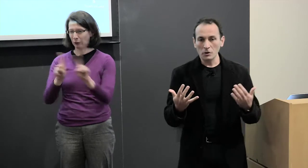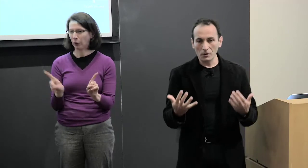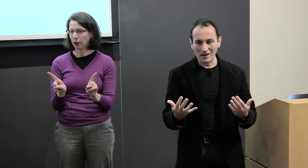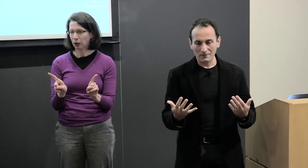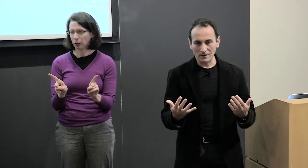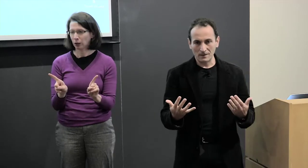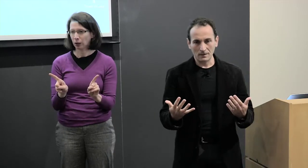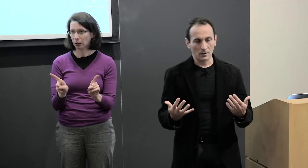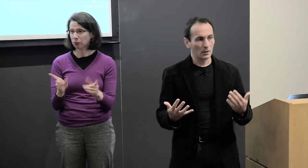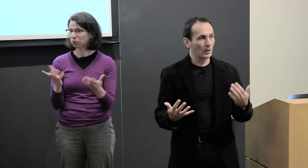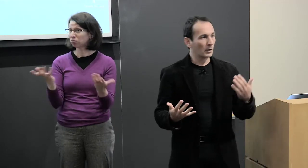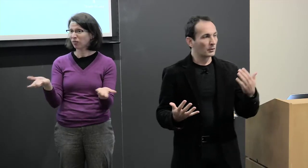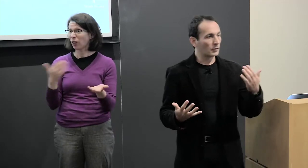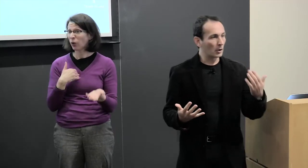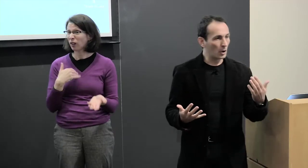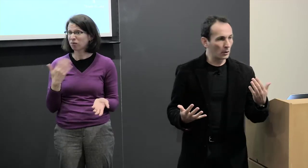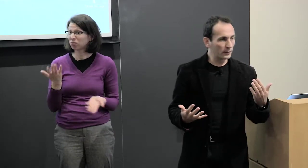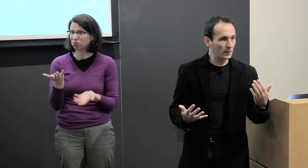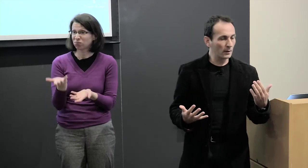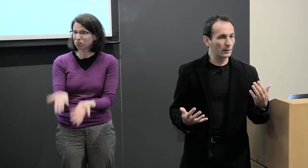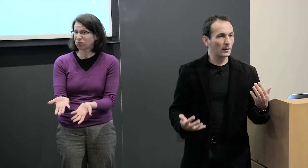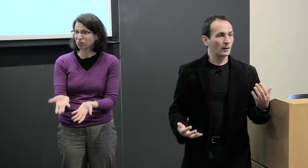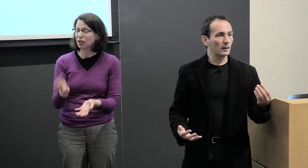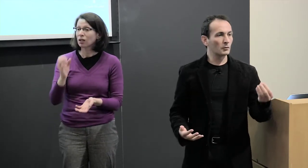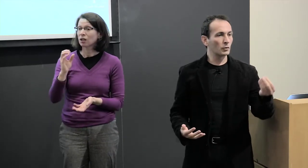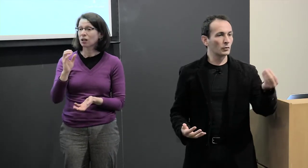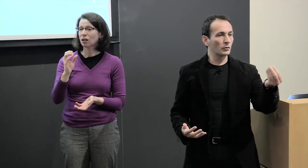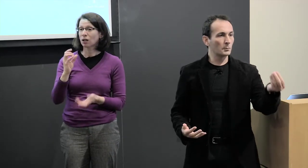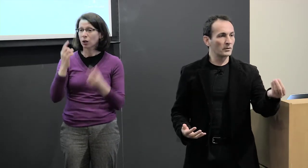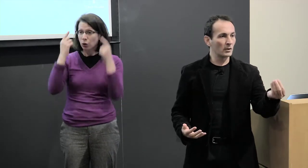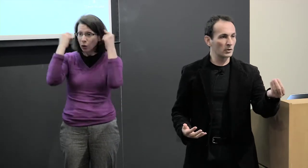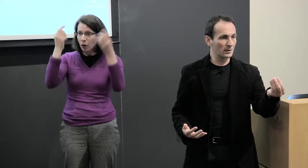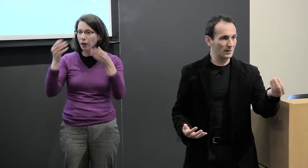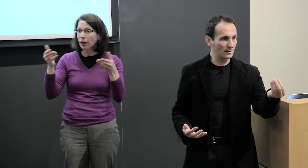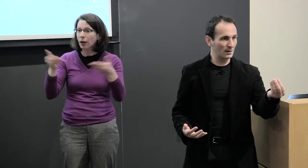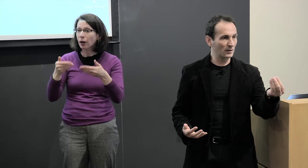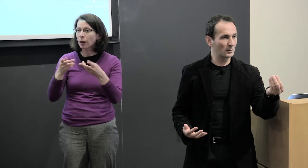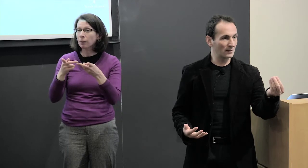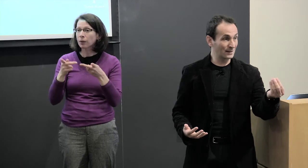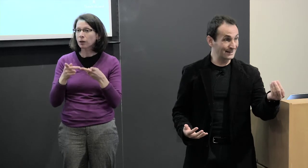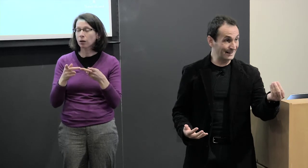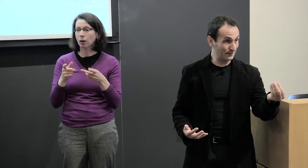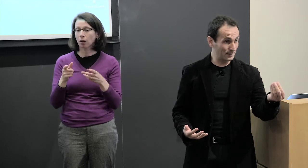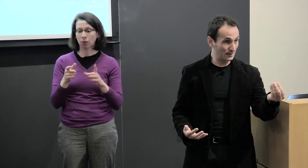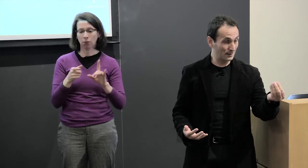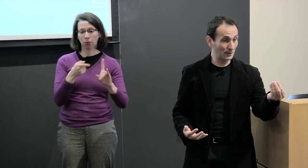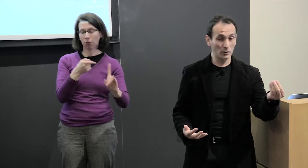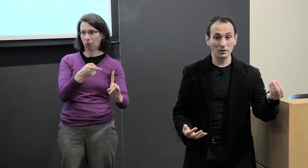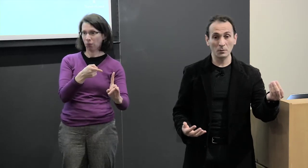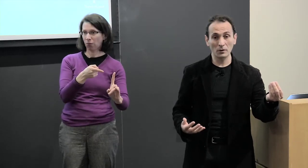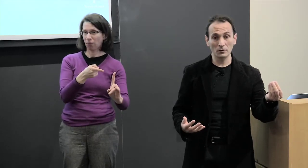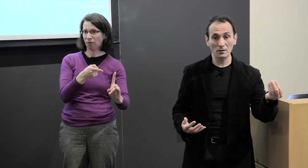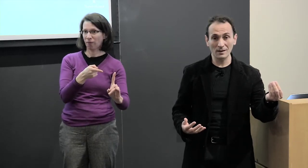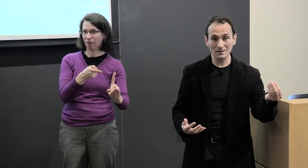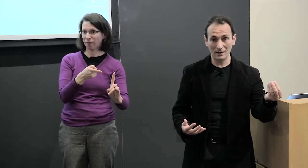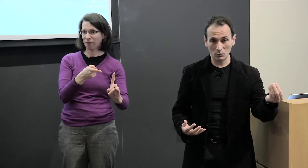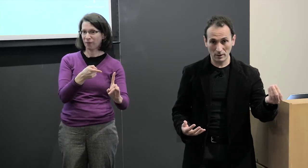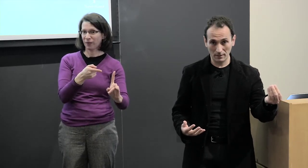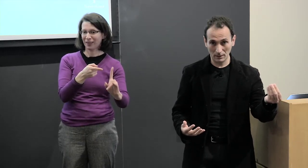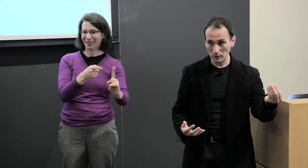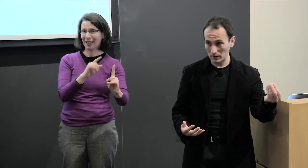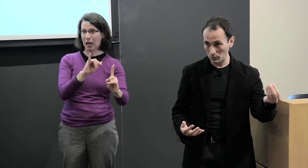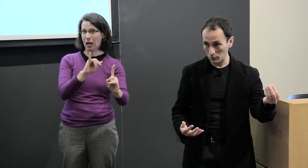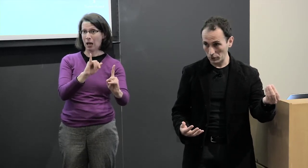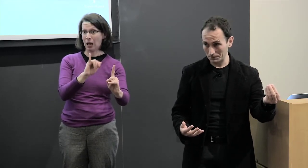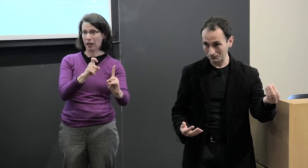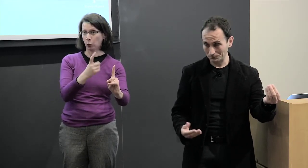So there you have it. Sarkozy introduced a position in signing space on the left. That corresponds to the index